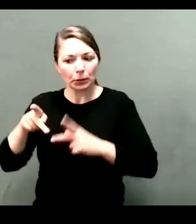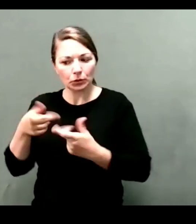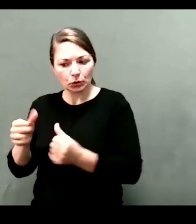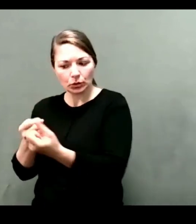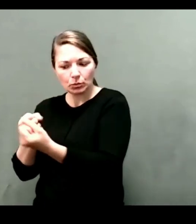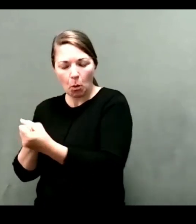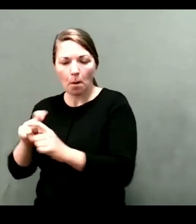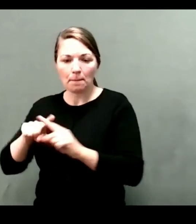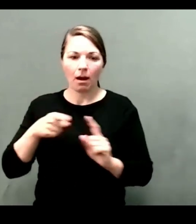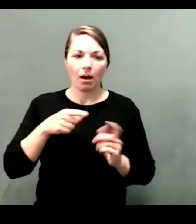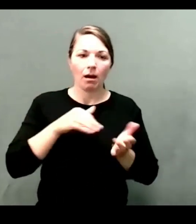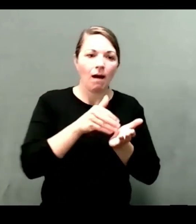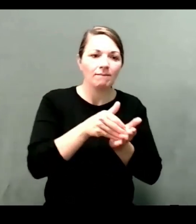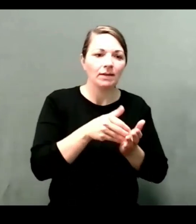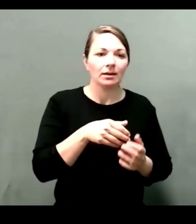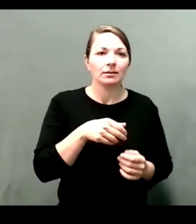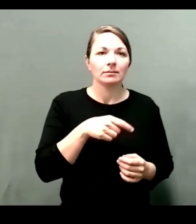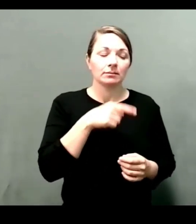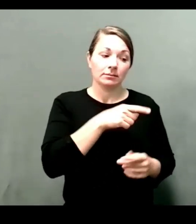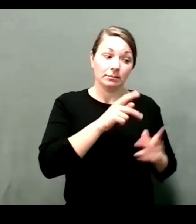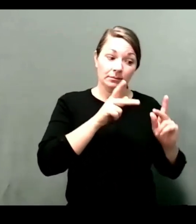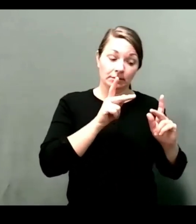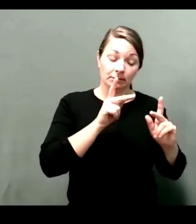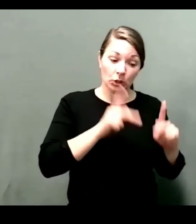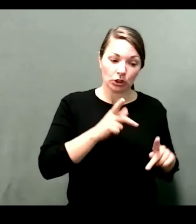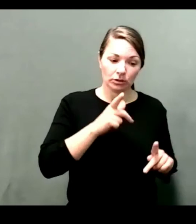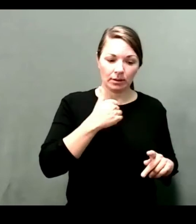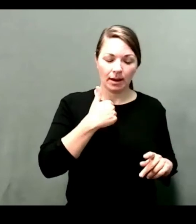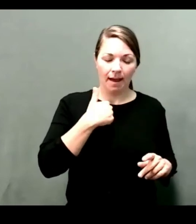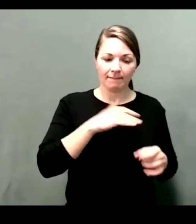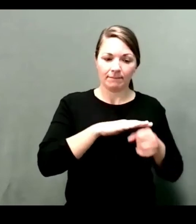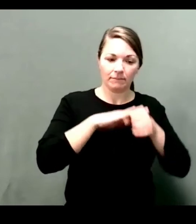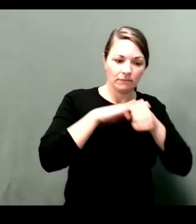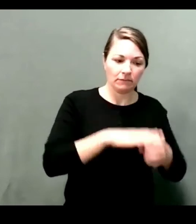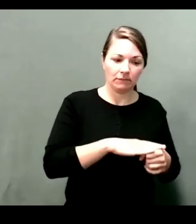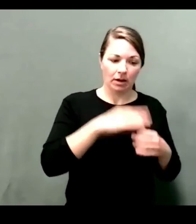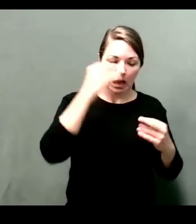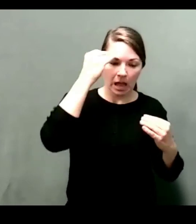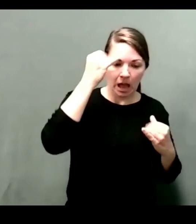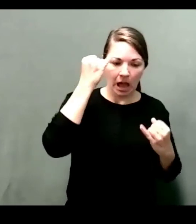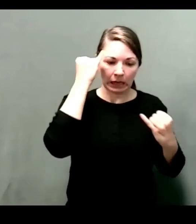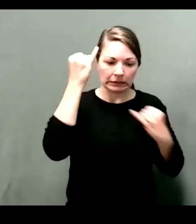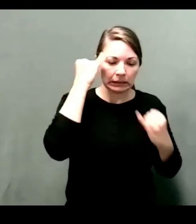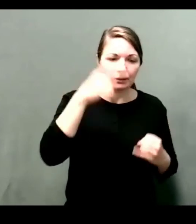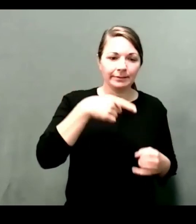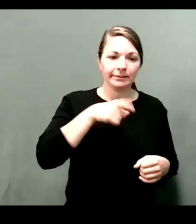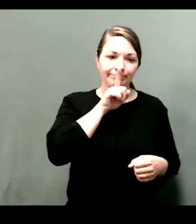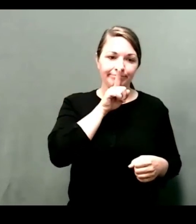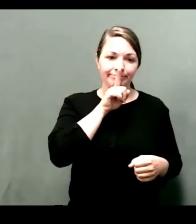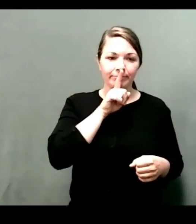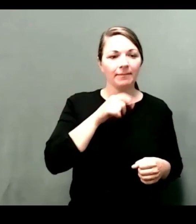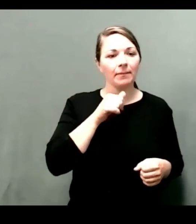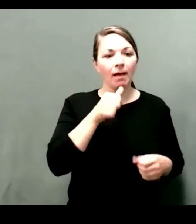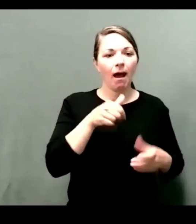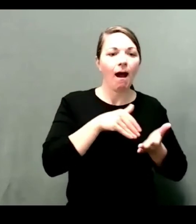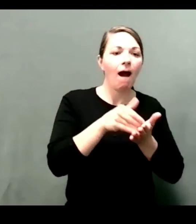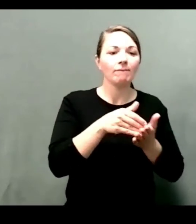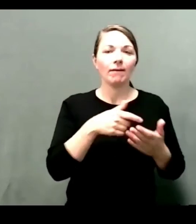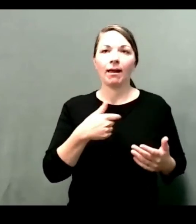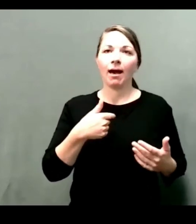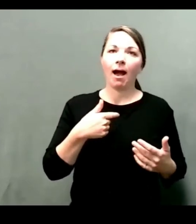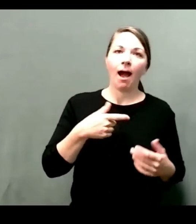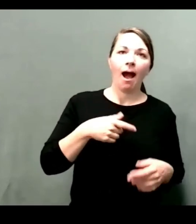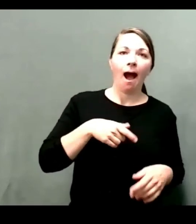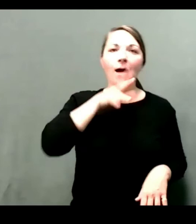because oftentimes people who have oppressive values and norms and ideas in their heads are secretive about it, right? Folks don't often walk around just yelling,